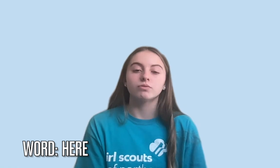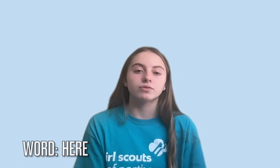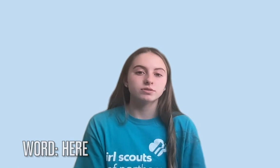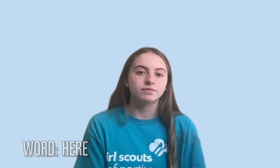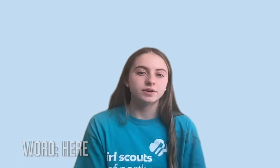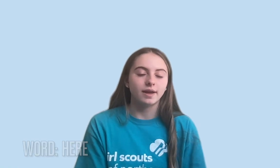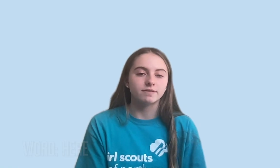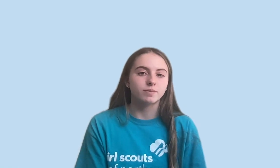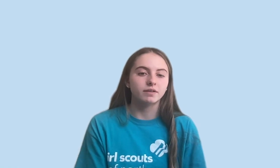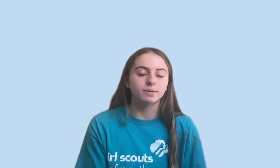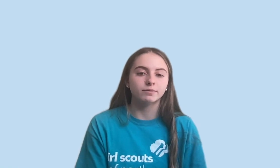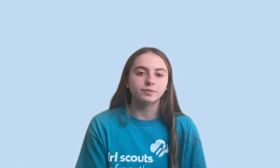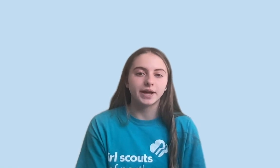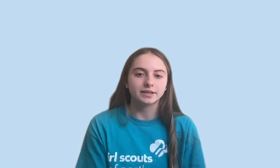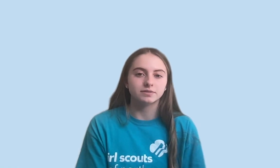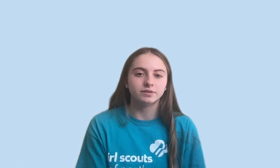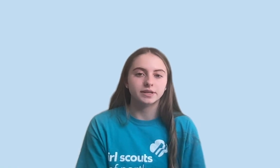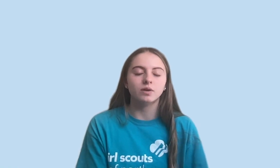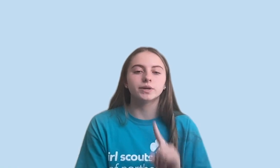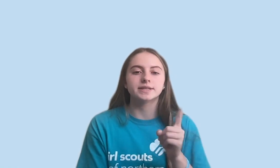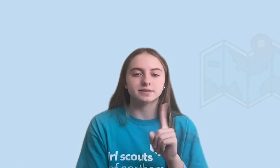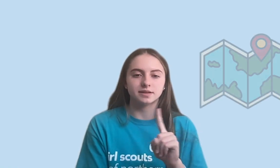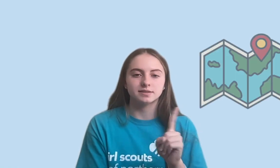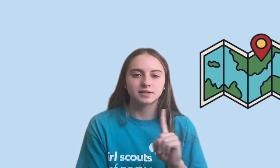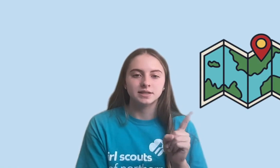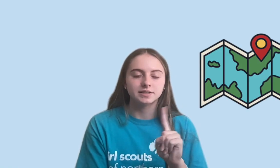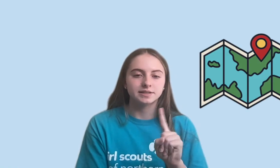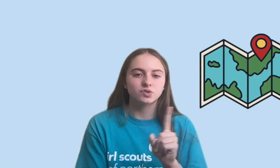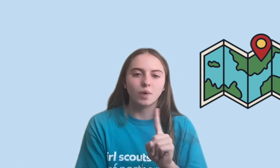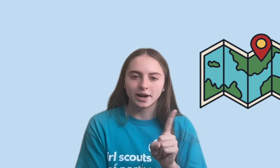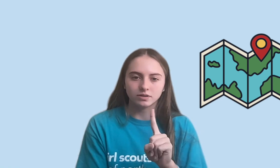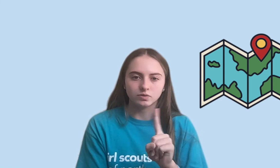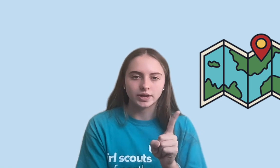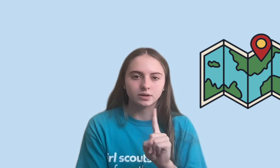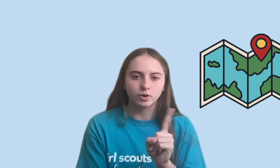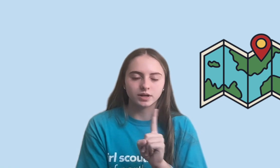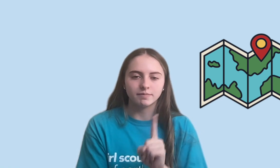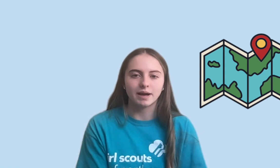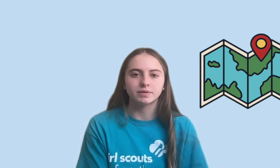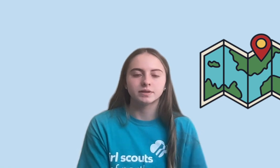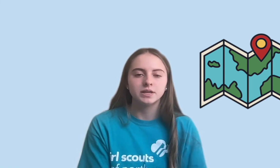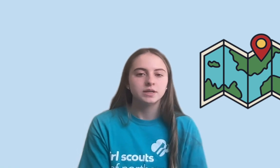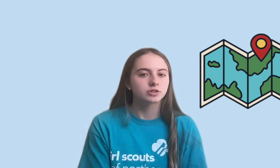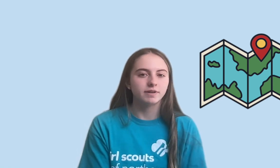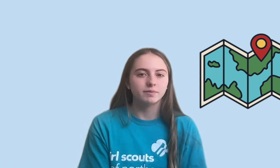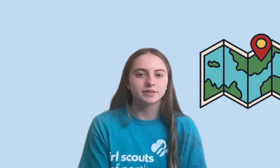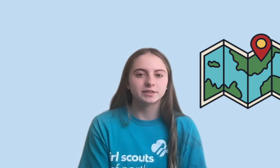also review, if you might remember from last video, what this is. This is where, like you're pointing on a map. So if I want to